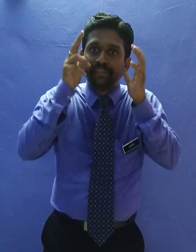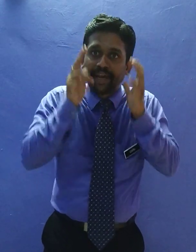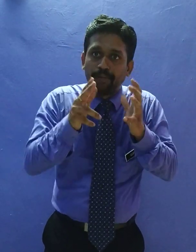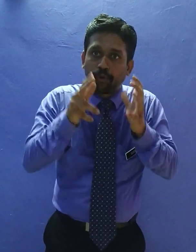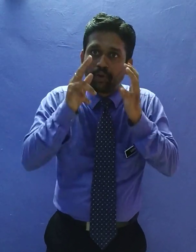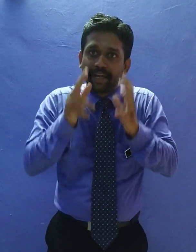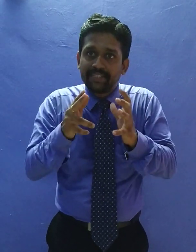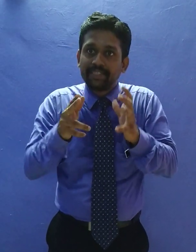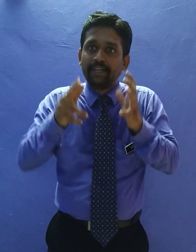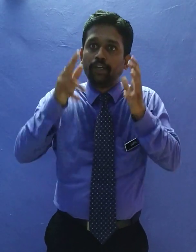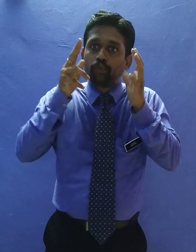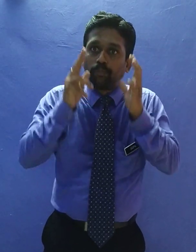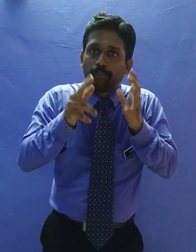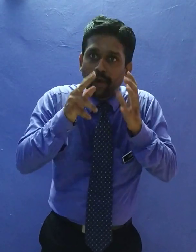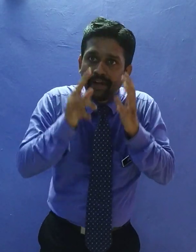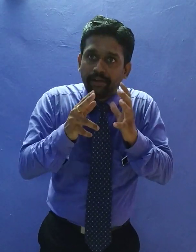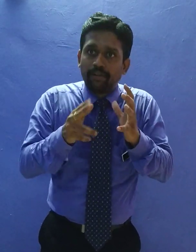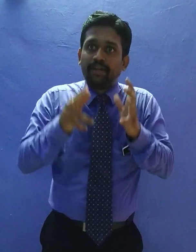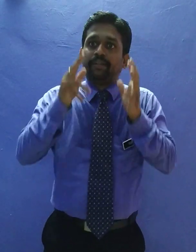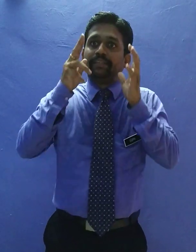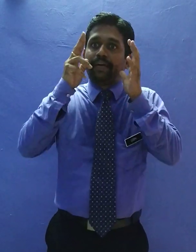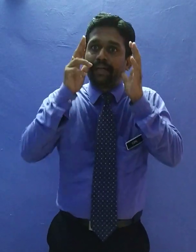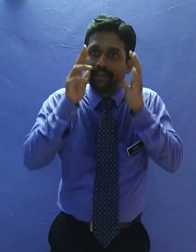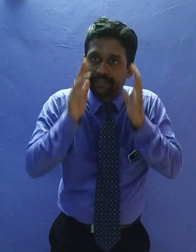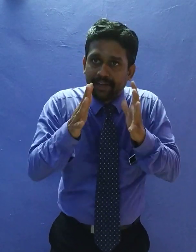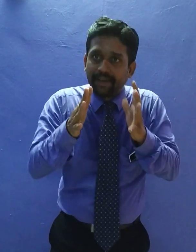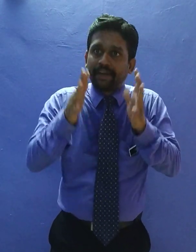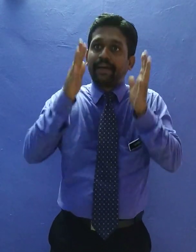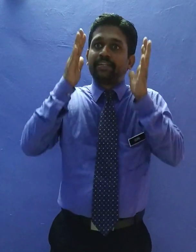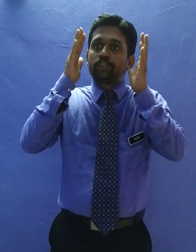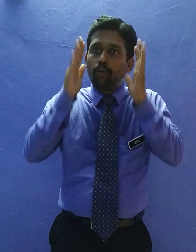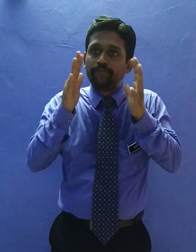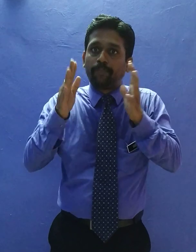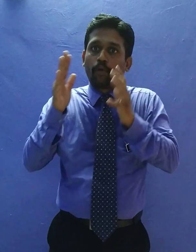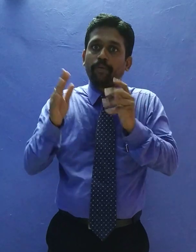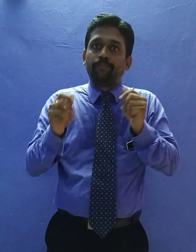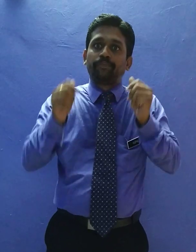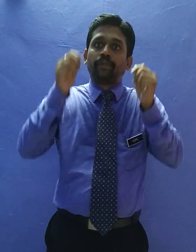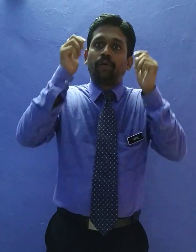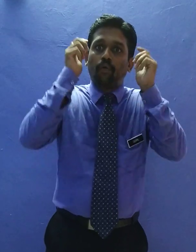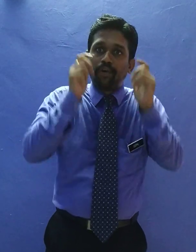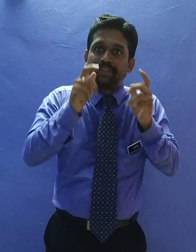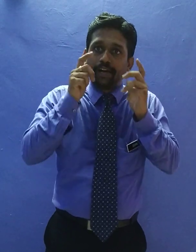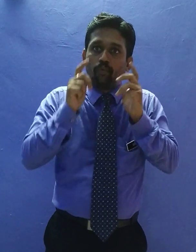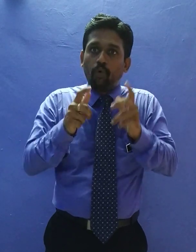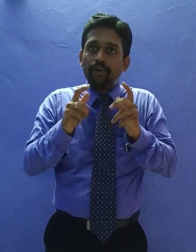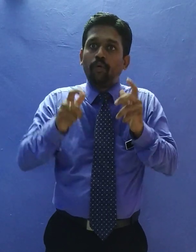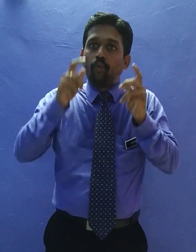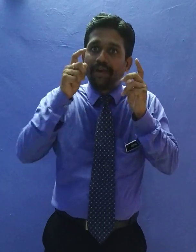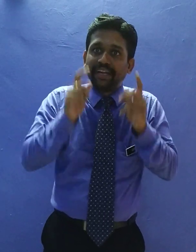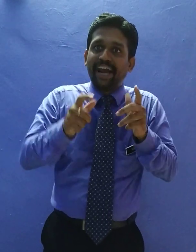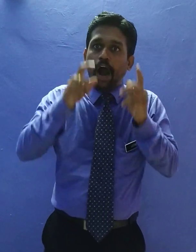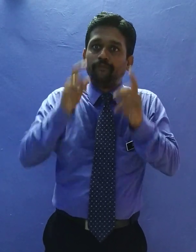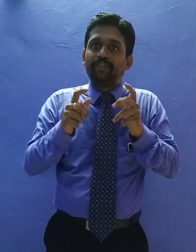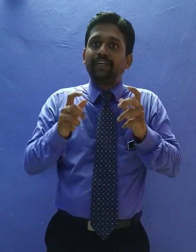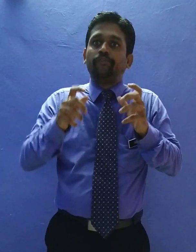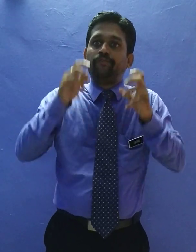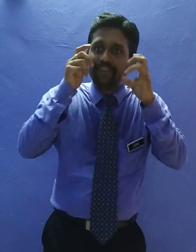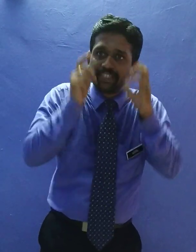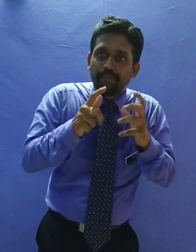then progress to point that they can solve the problem on their own only after first